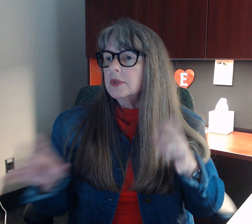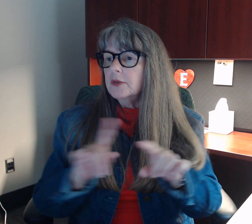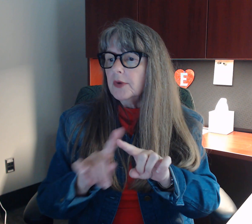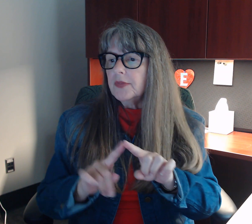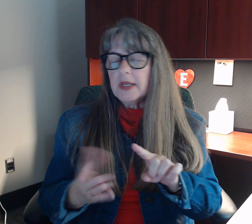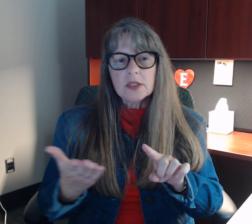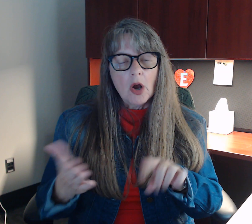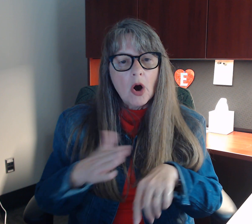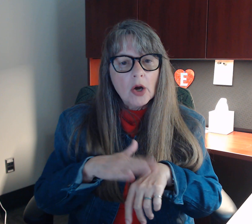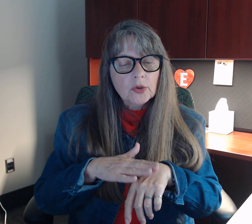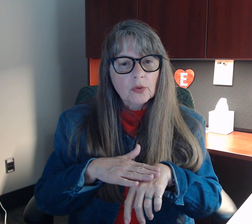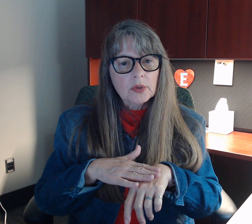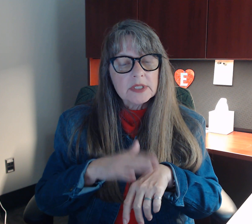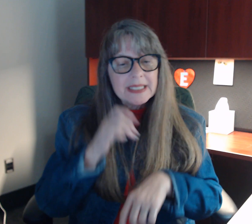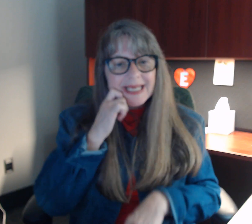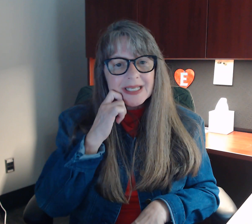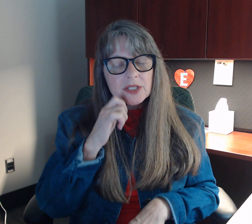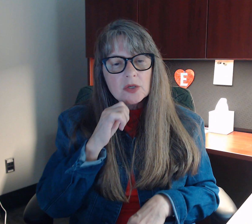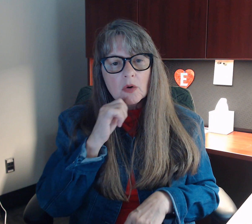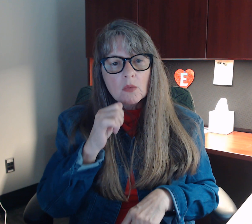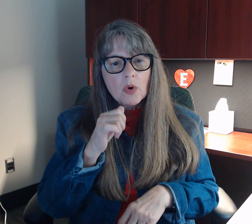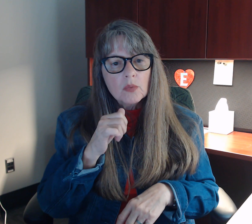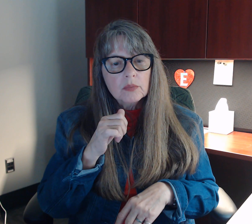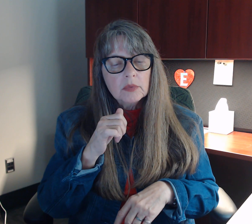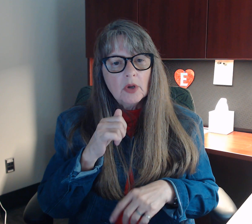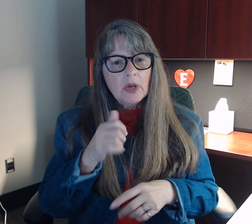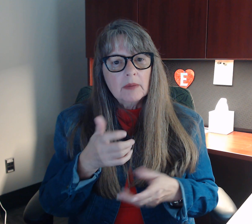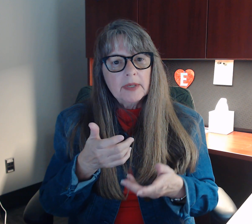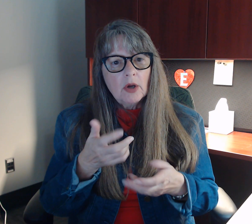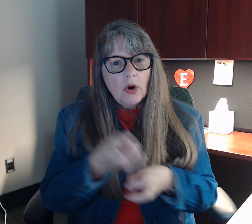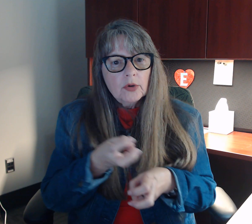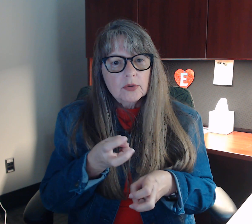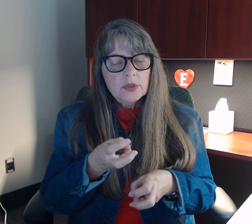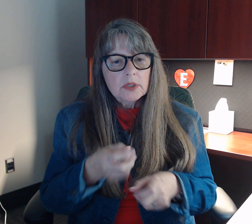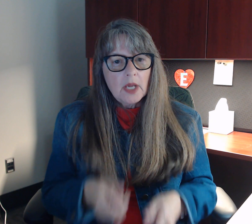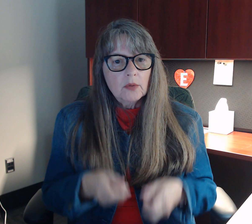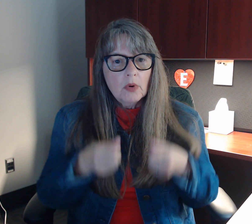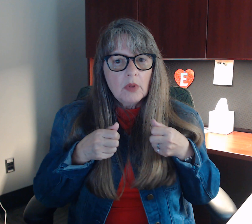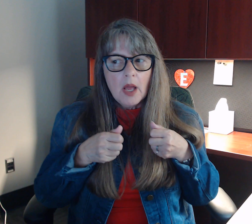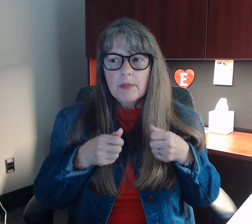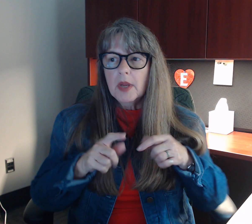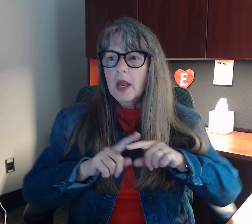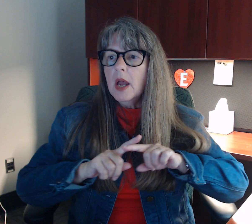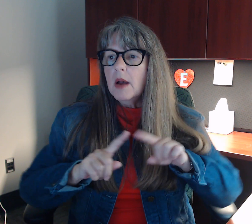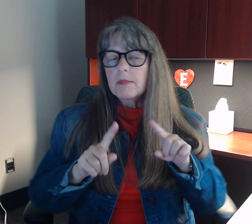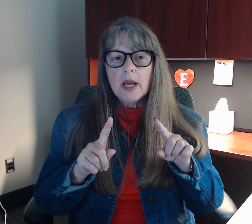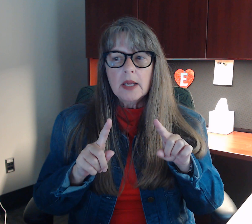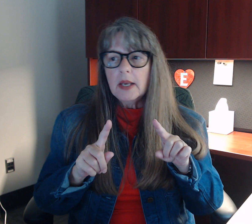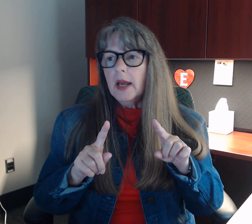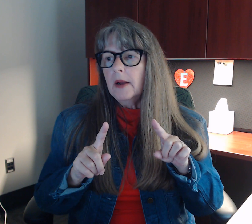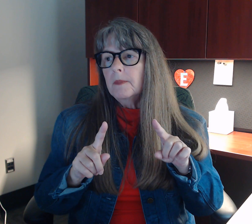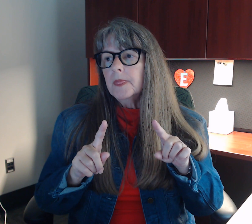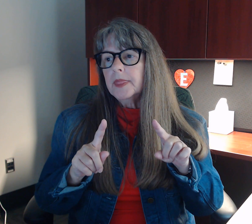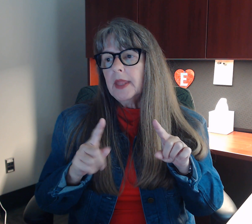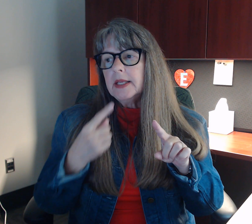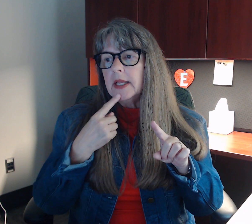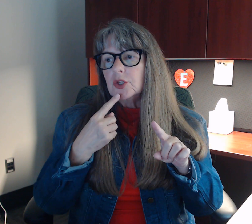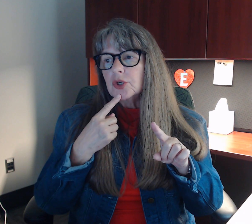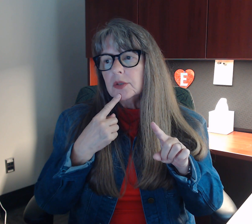different things on your skin, so it won't, it'll be harder to kind of roll up. But it shouldn't